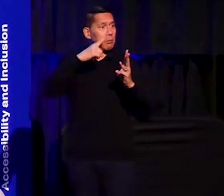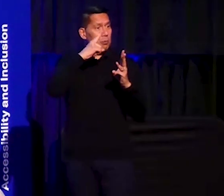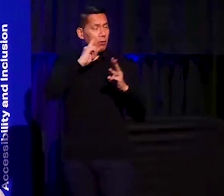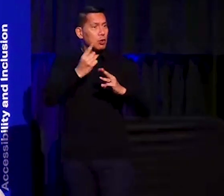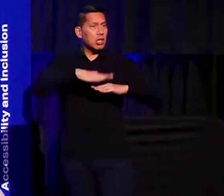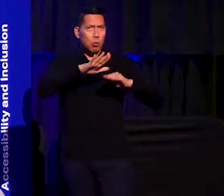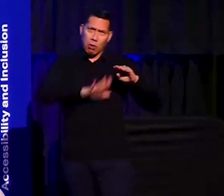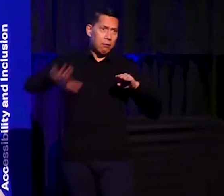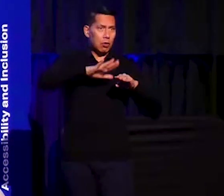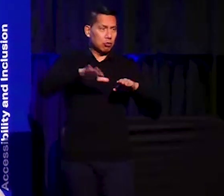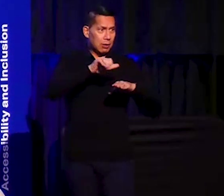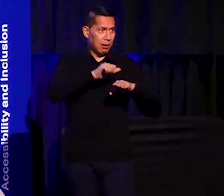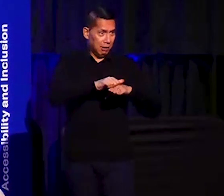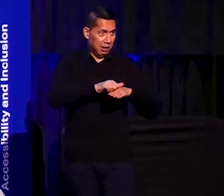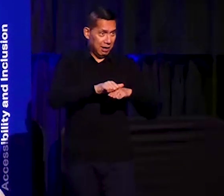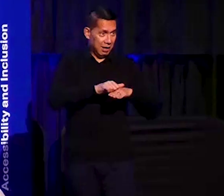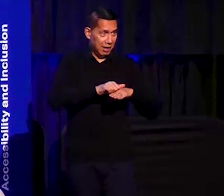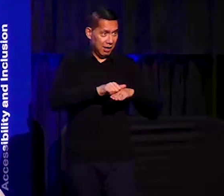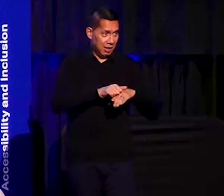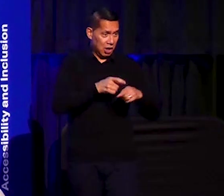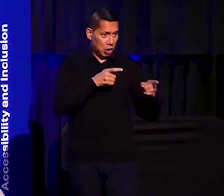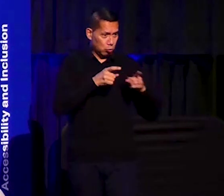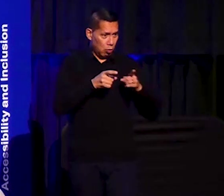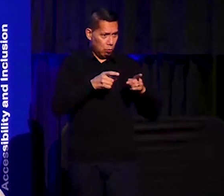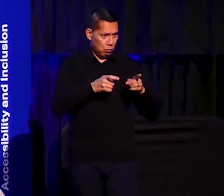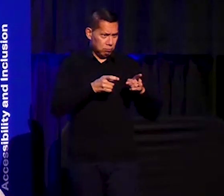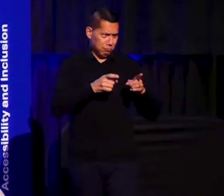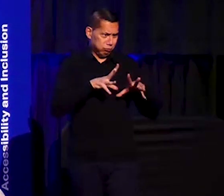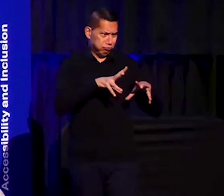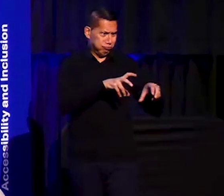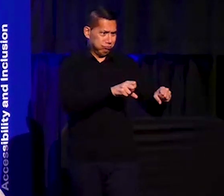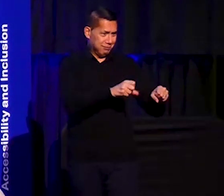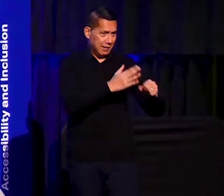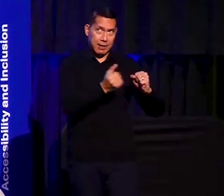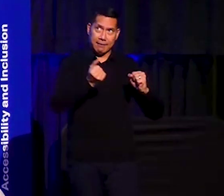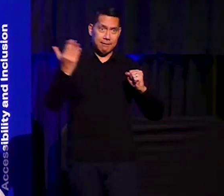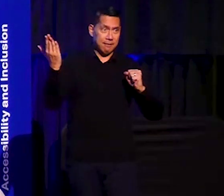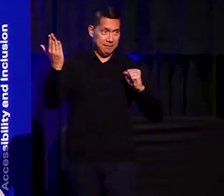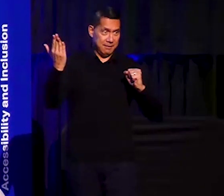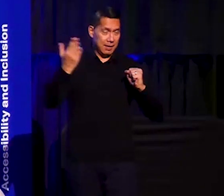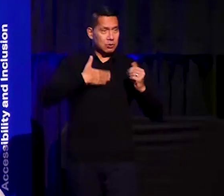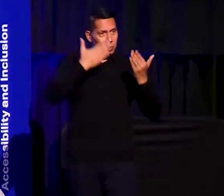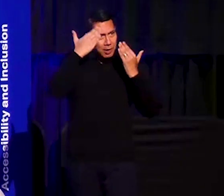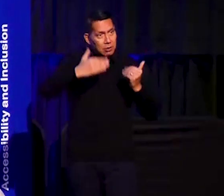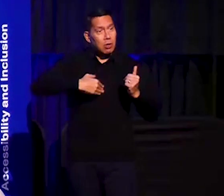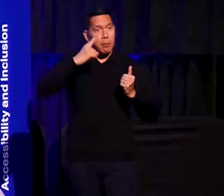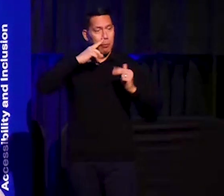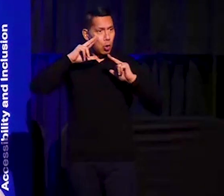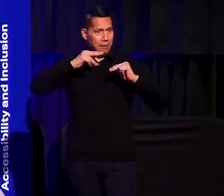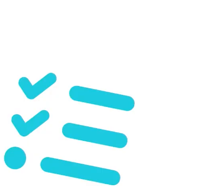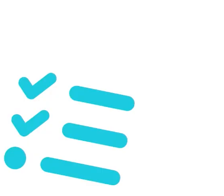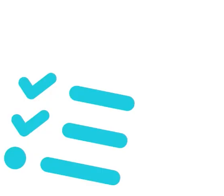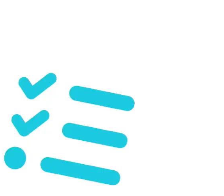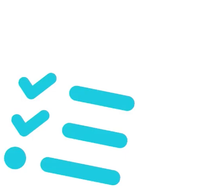people all across Australia, sovereignty was never ceded. And so I pay my respects to the traditional custodians of the lands that I live on and